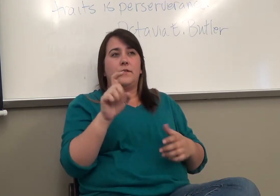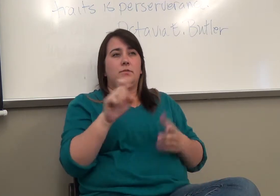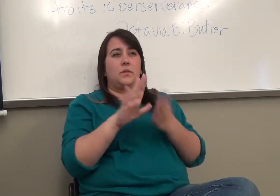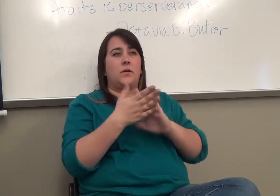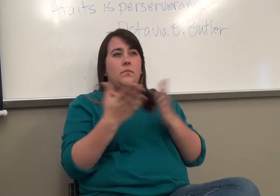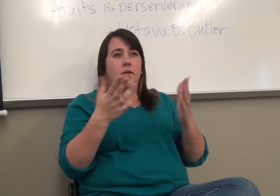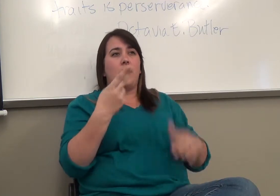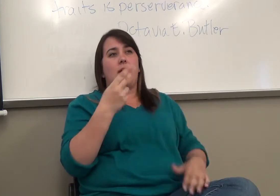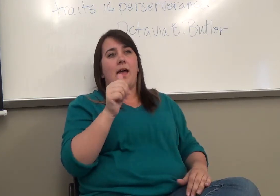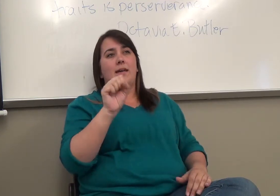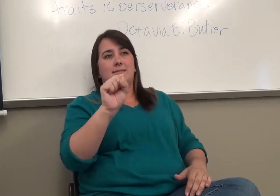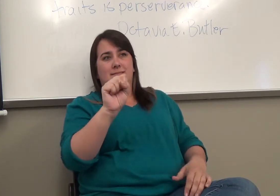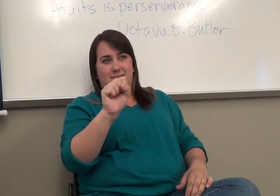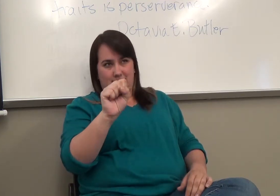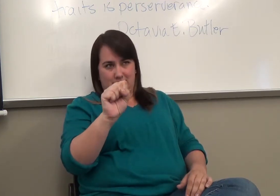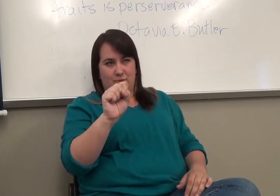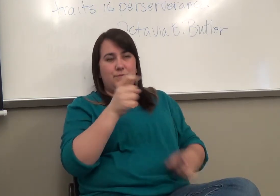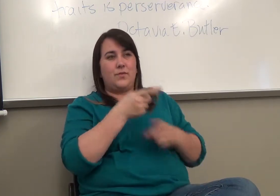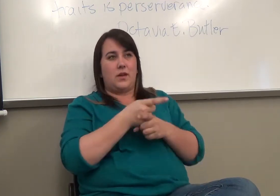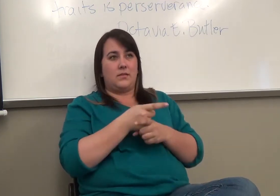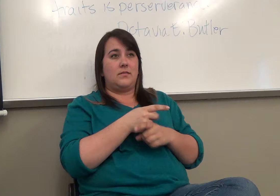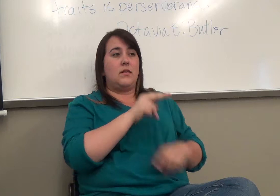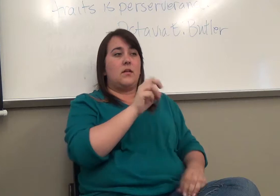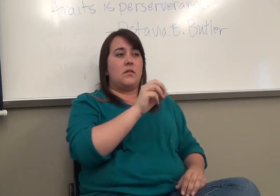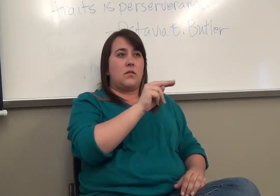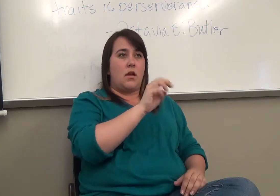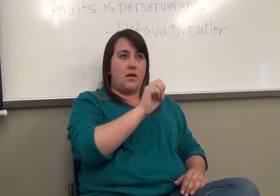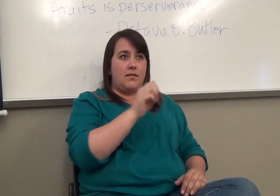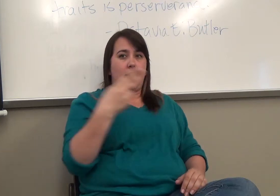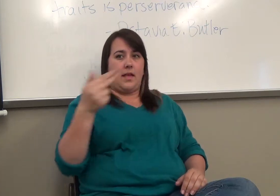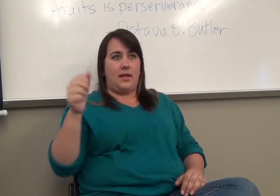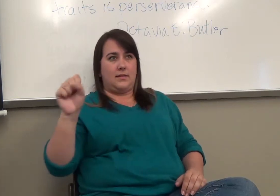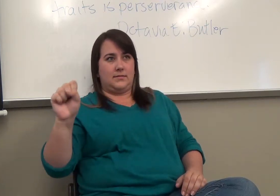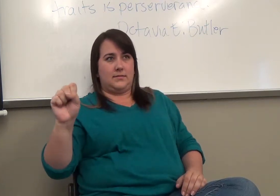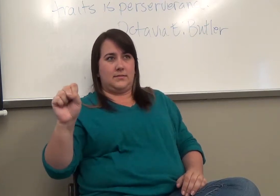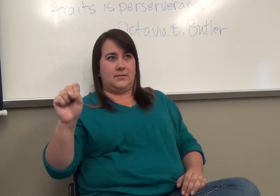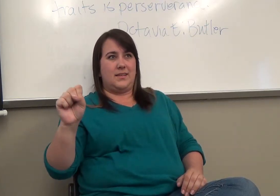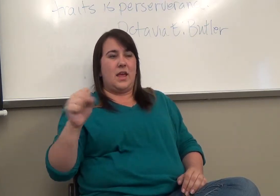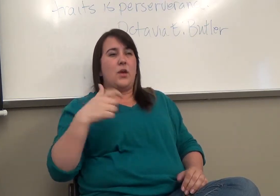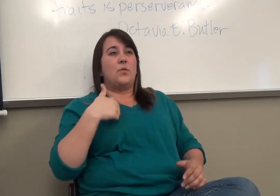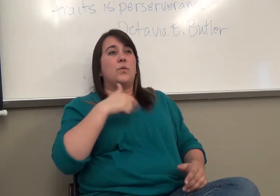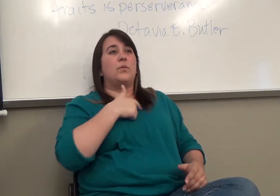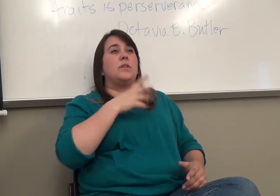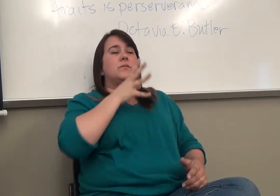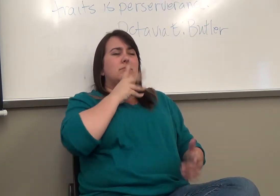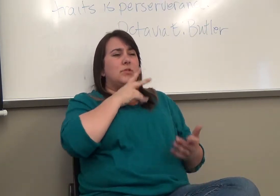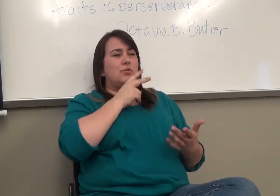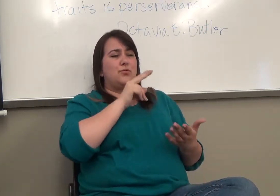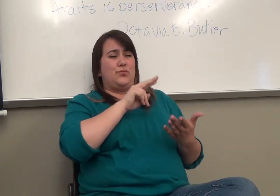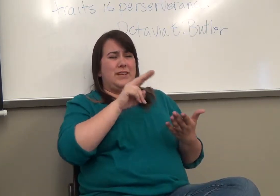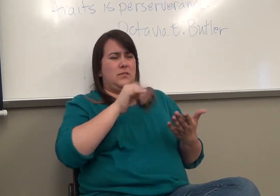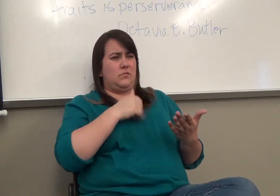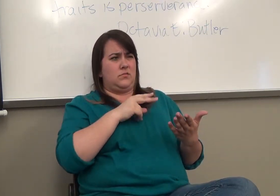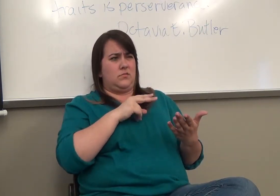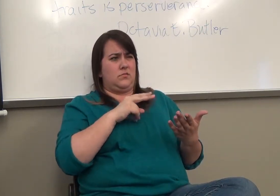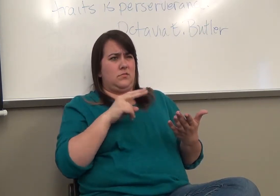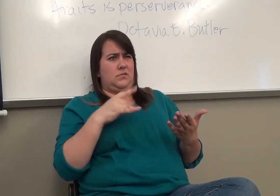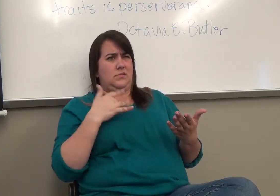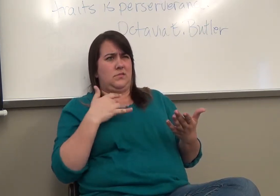Has. None of the students has. And that sounds weird to us, right? Because we want to say